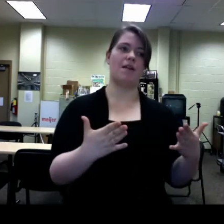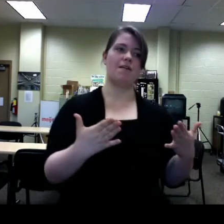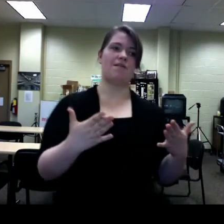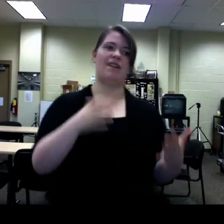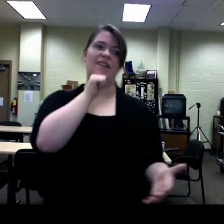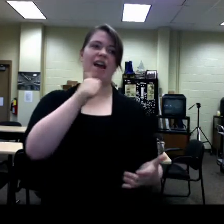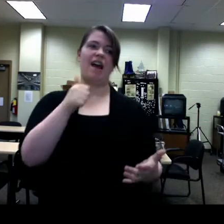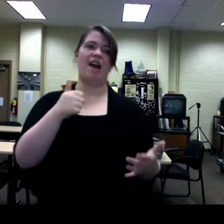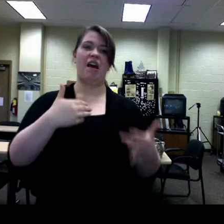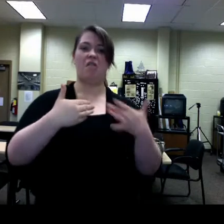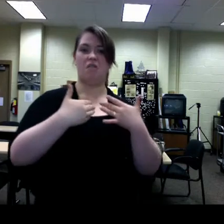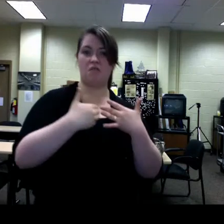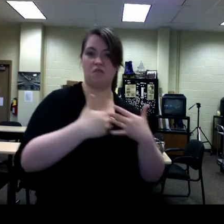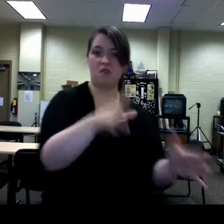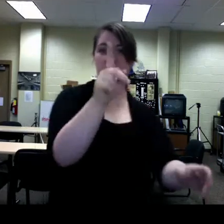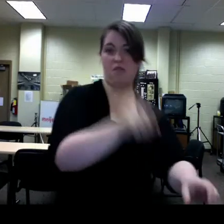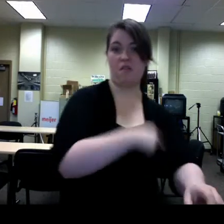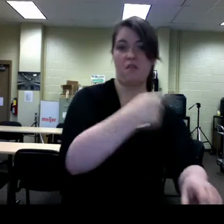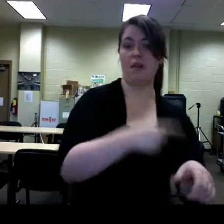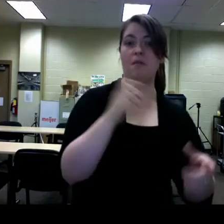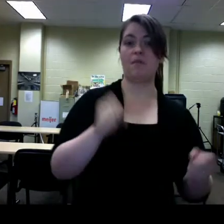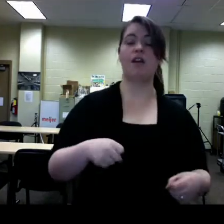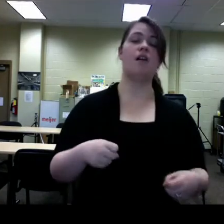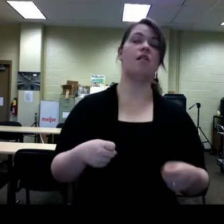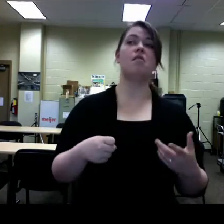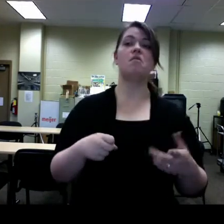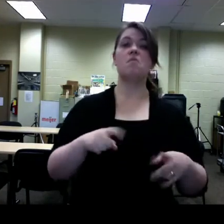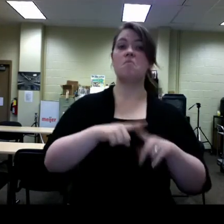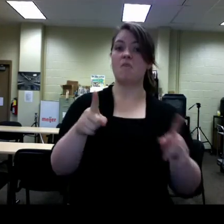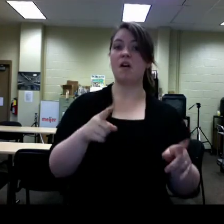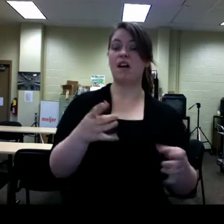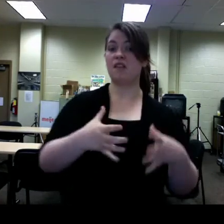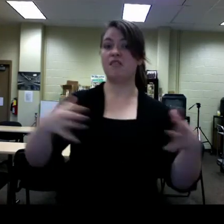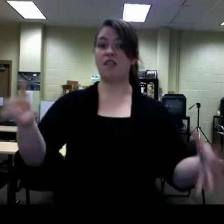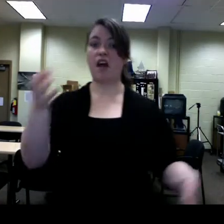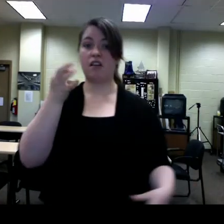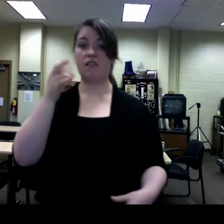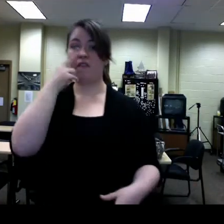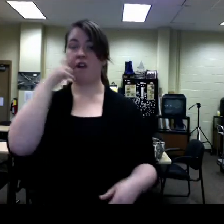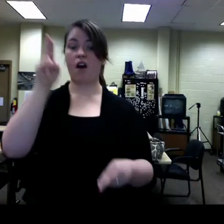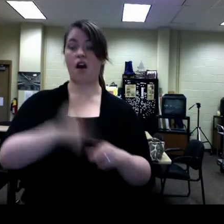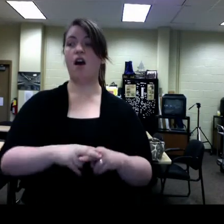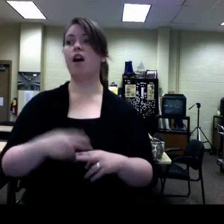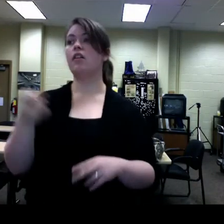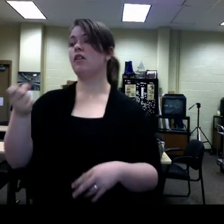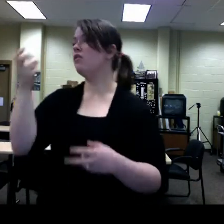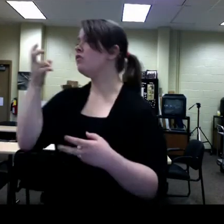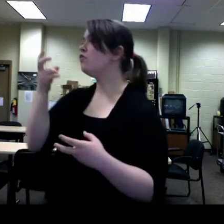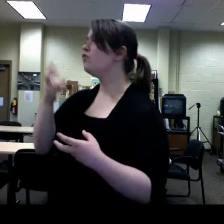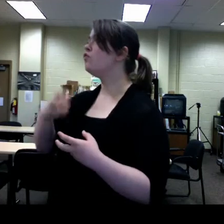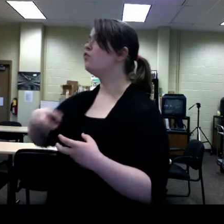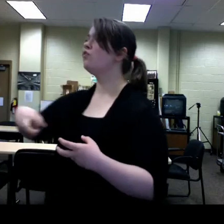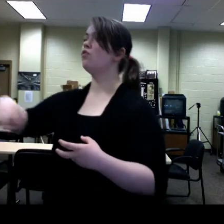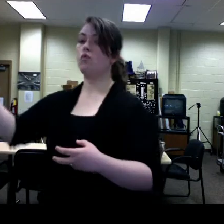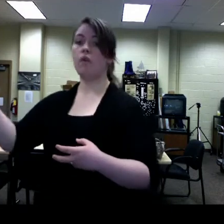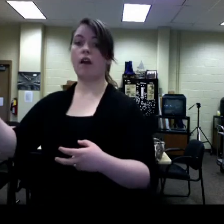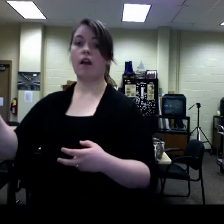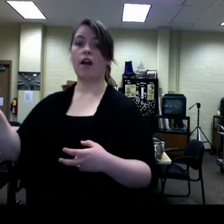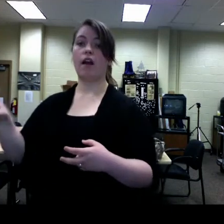share things and just, you know, romp through the hay and do all of those cool things. But, you know, the idea of making it work, you know, once one